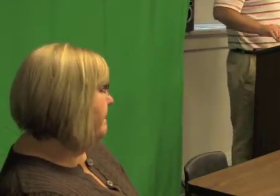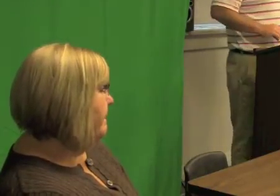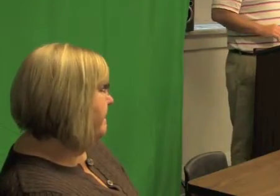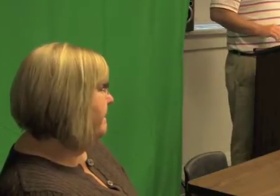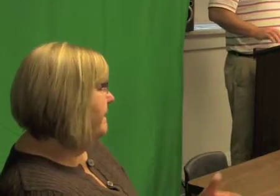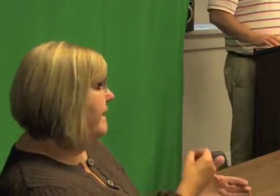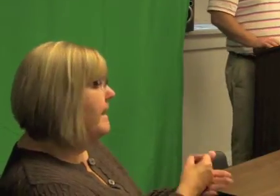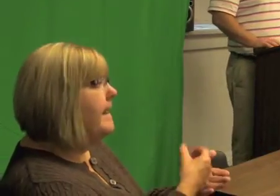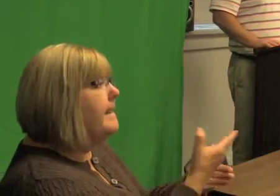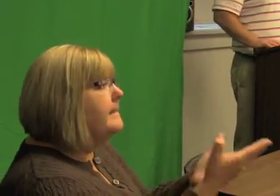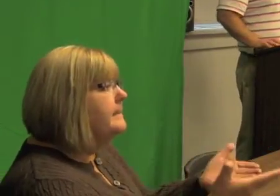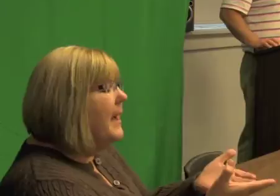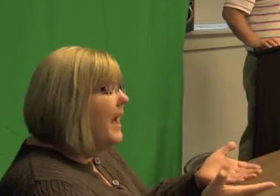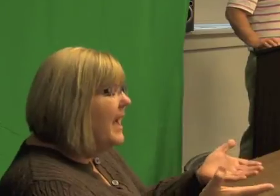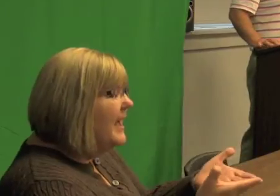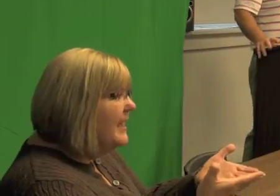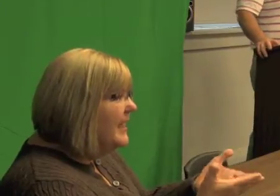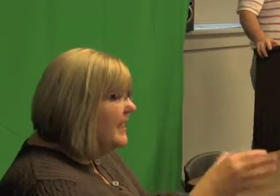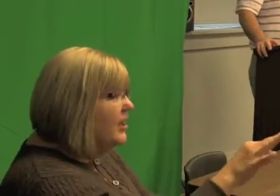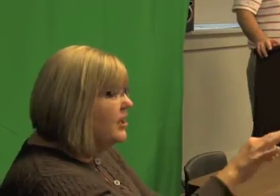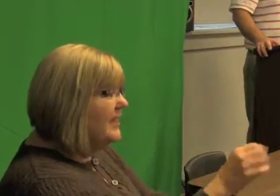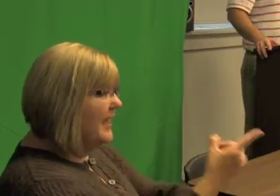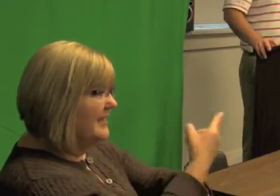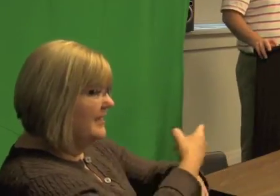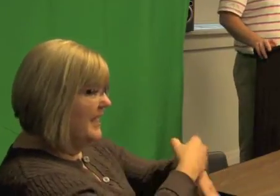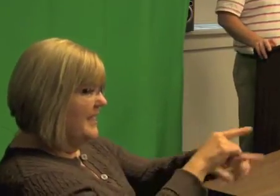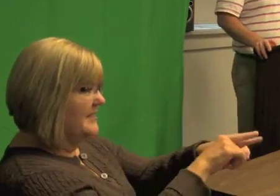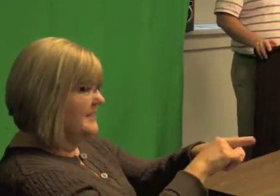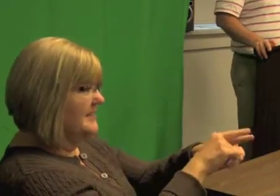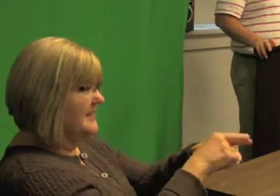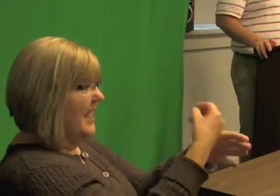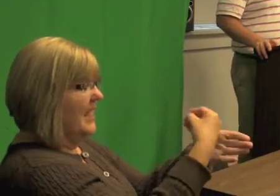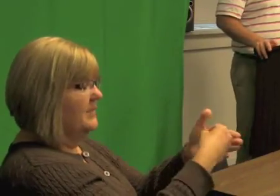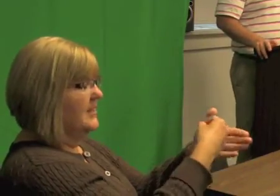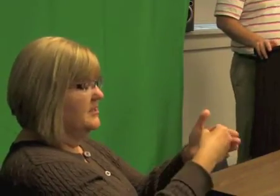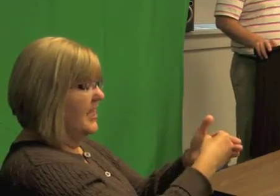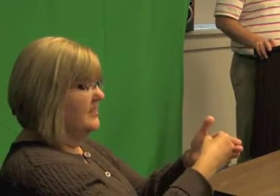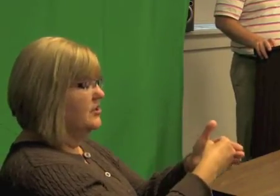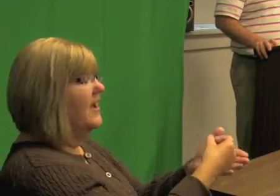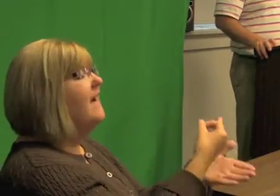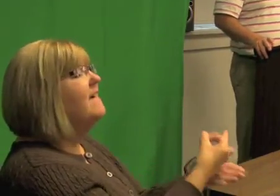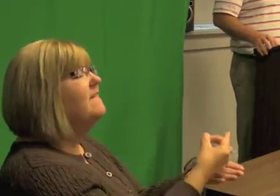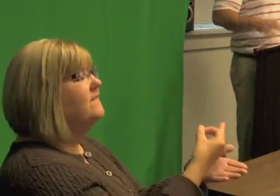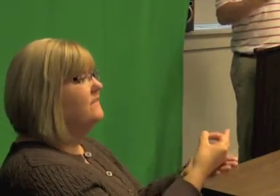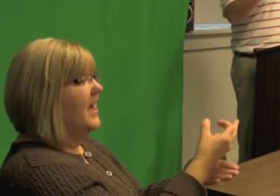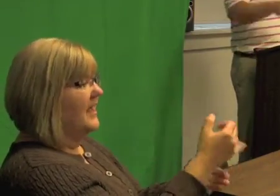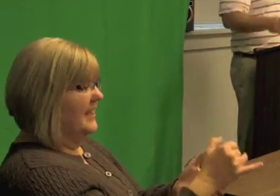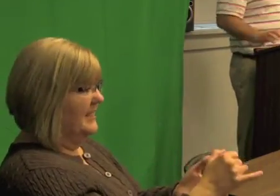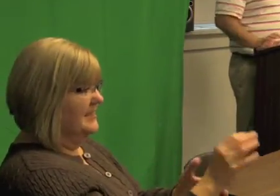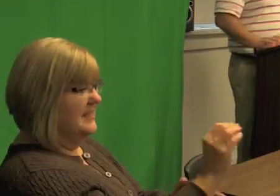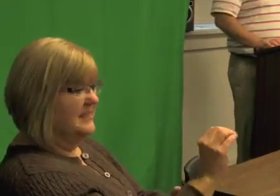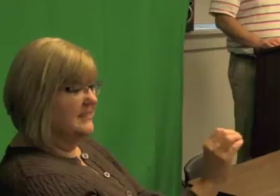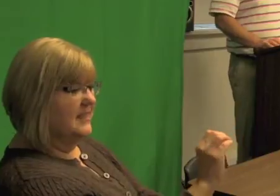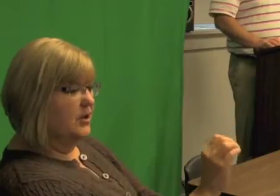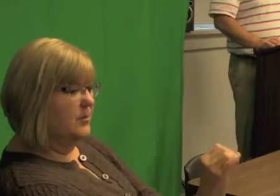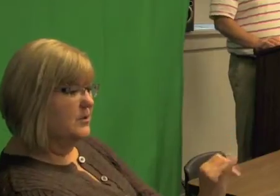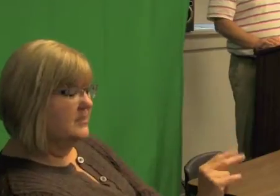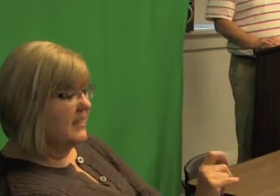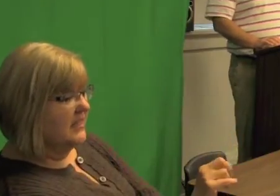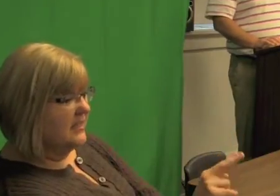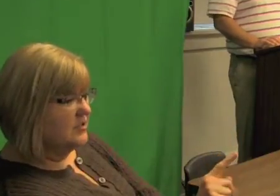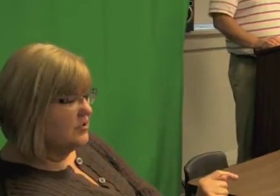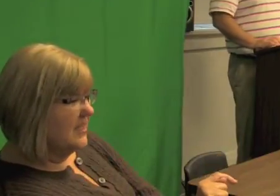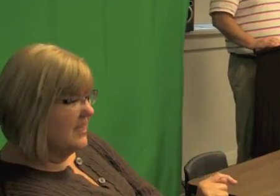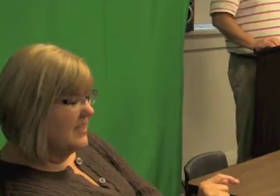Buy here and we'll give you 90 days, same as cash. Financing. 90 days, same as cash. 0% interest, low